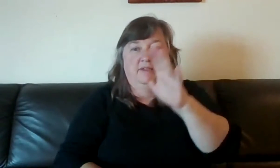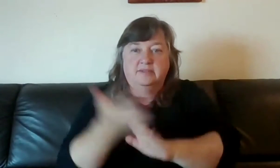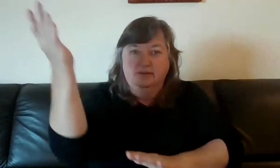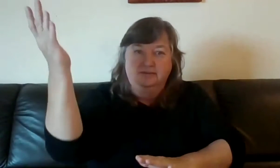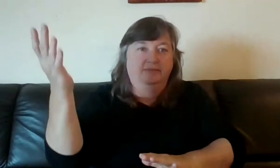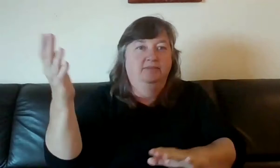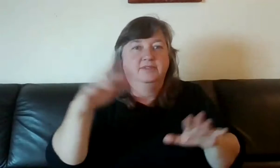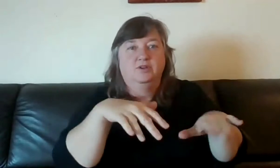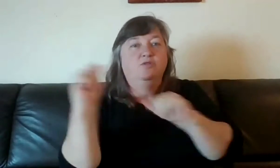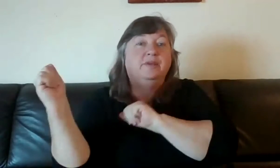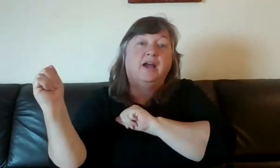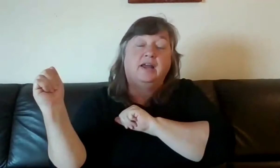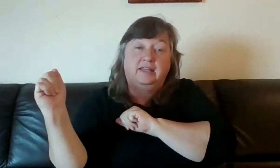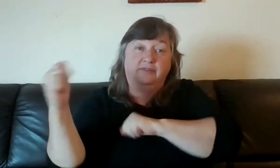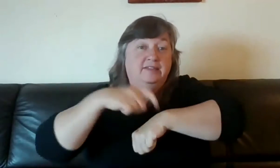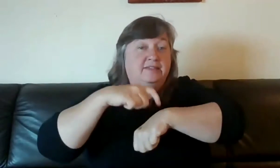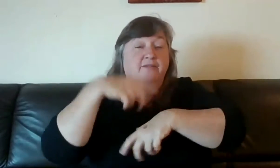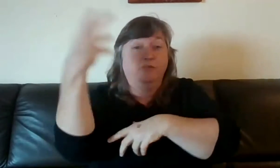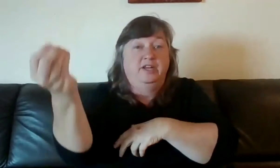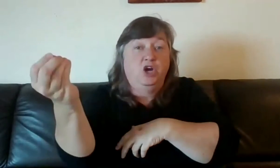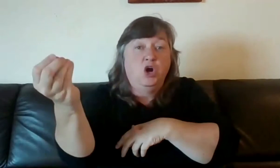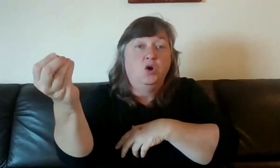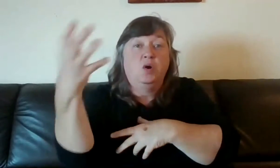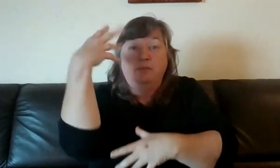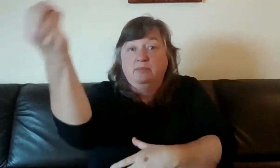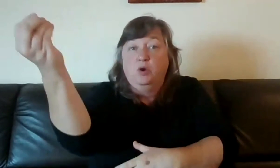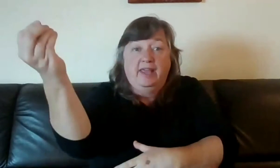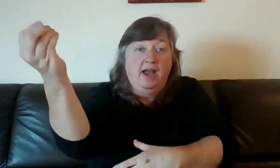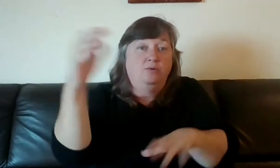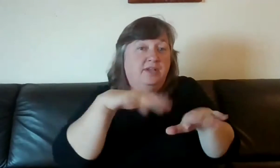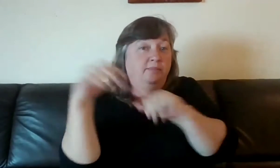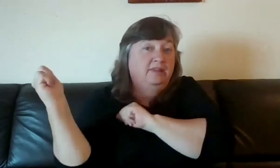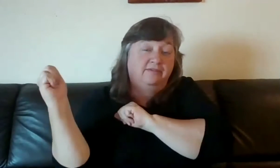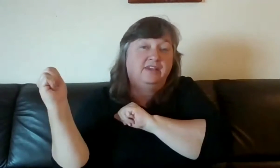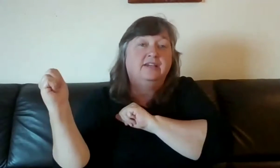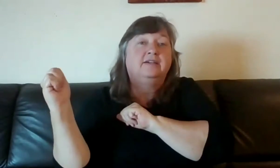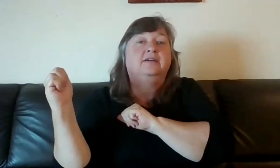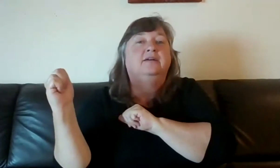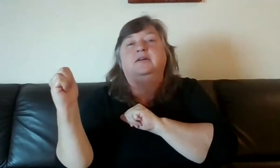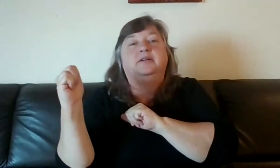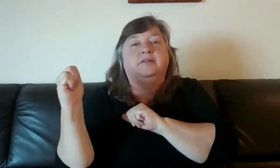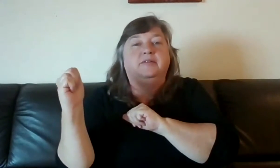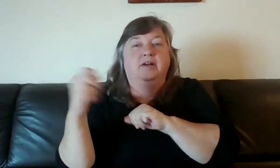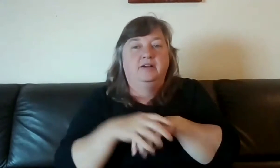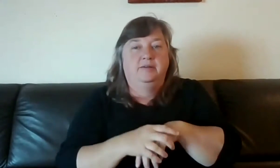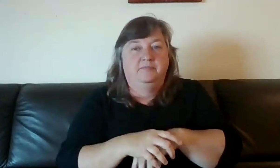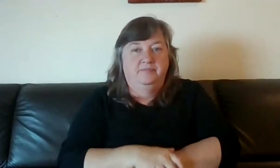it's, so you'd be, I'm leaving. It's time for me to go. I'm going out. I'm leaving. If